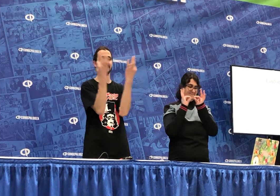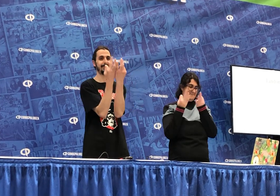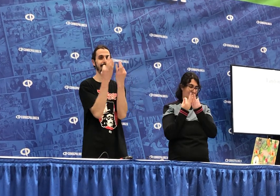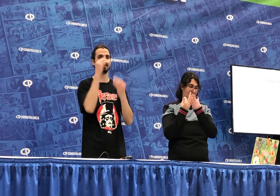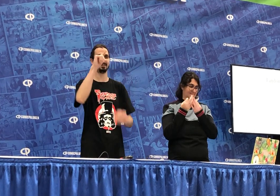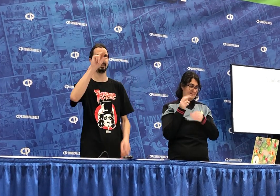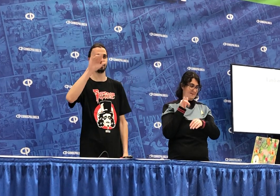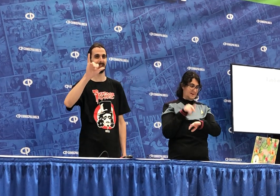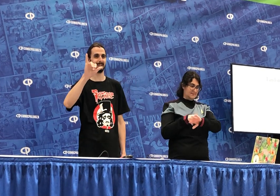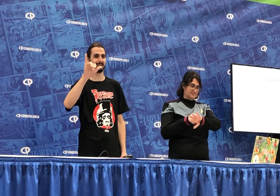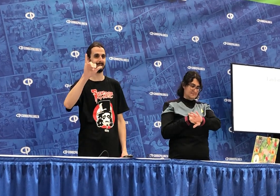Family Guy.